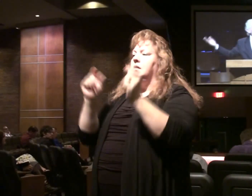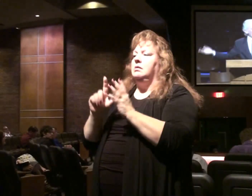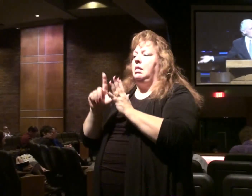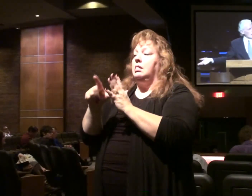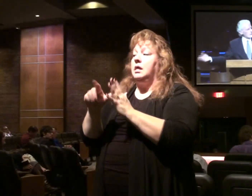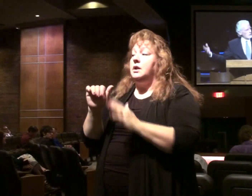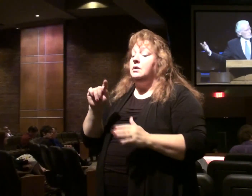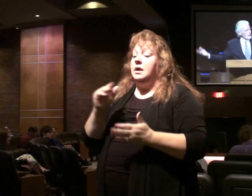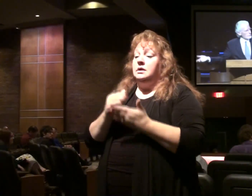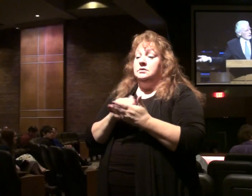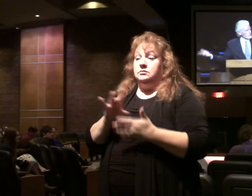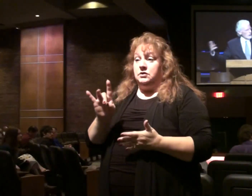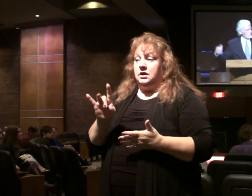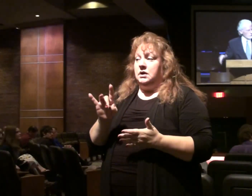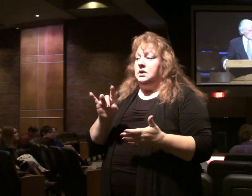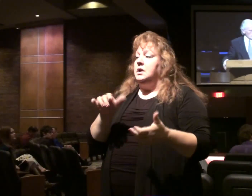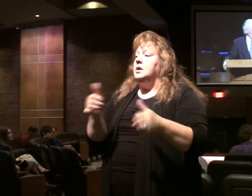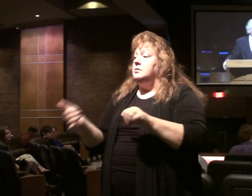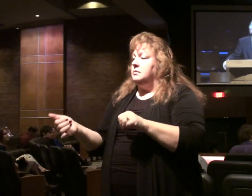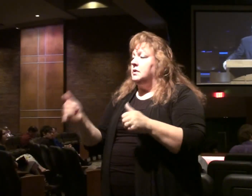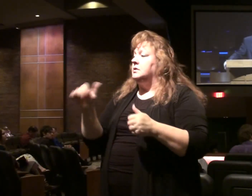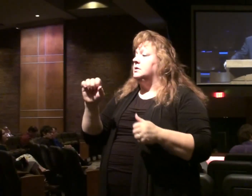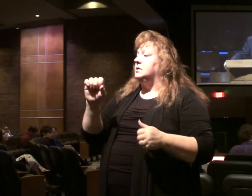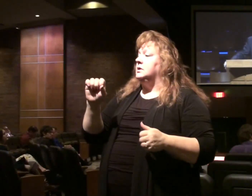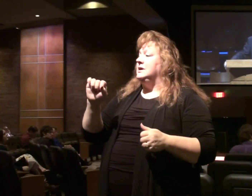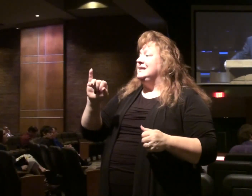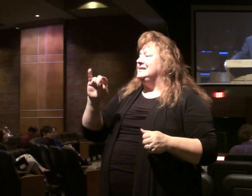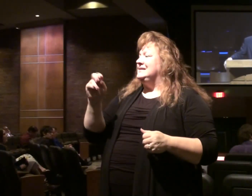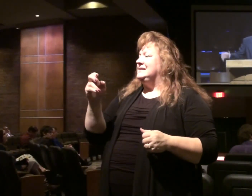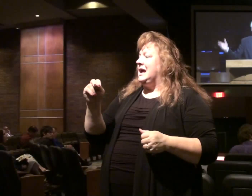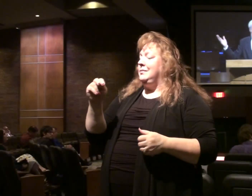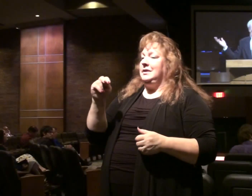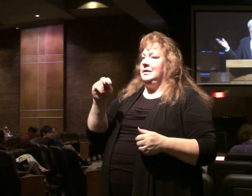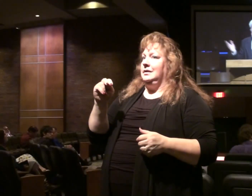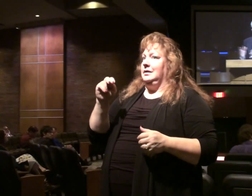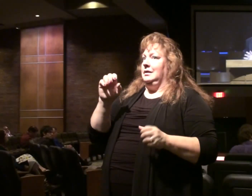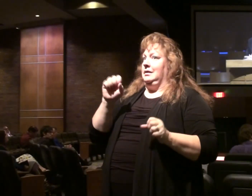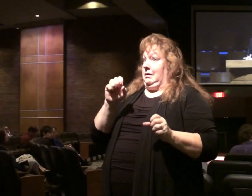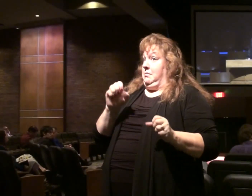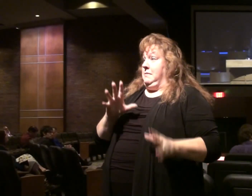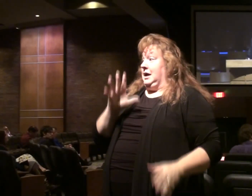in Acts chapter 8, they'll baptize Simon the magician, and